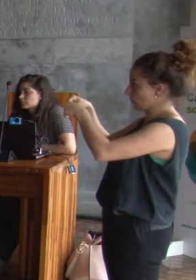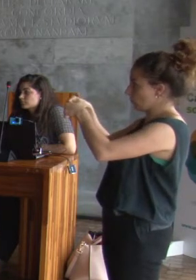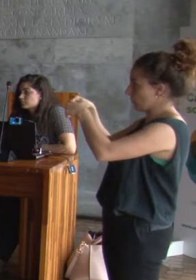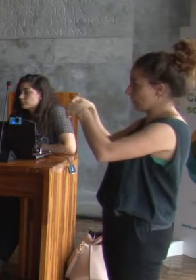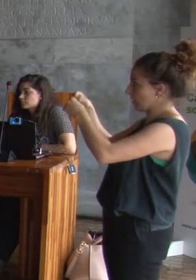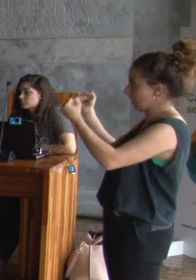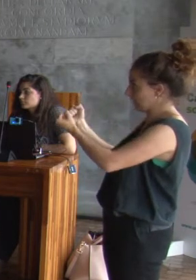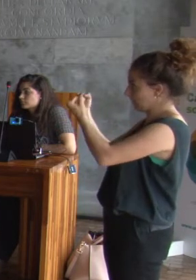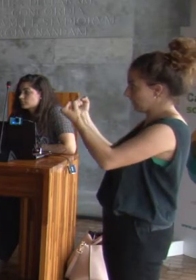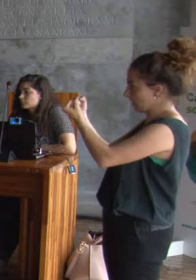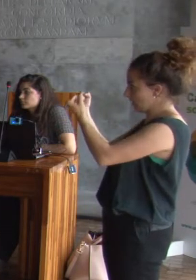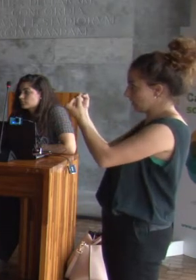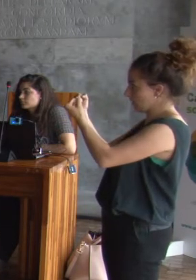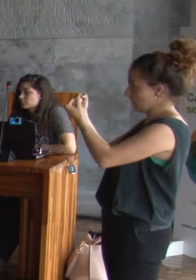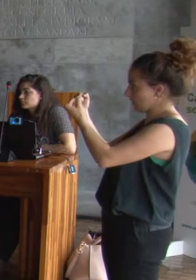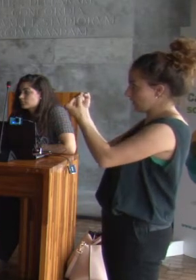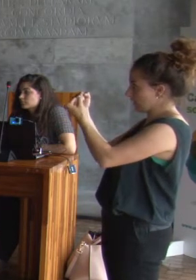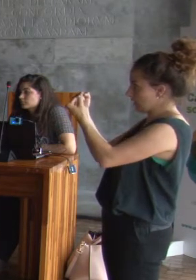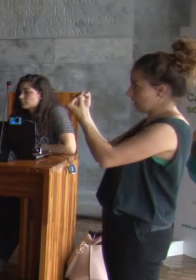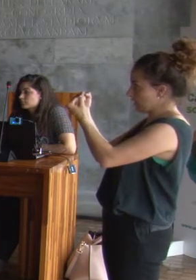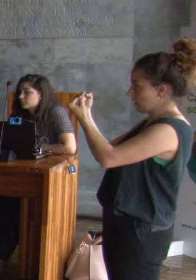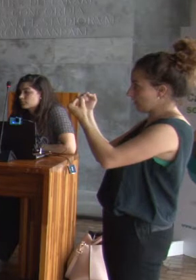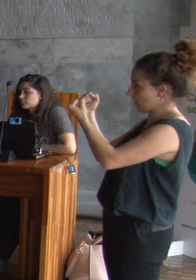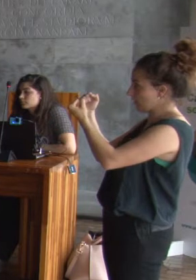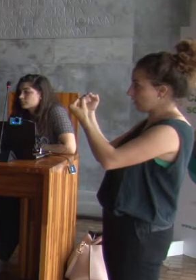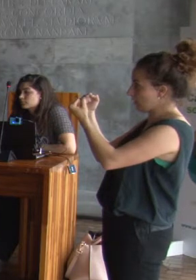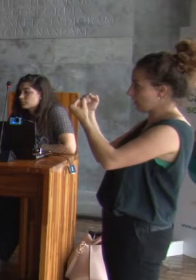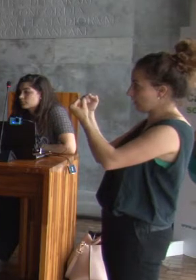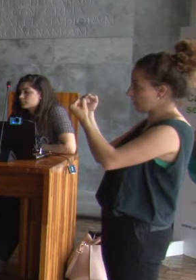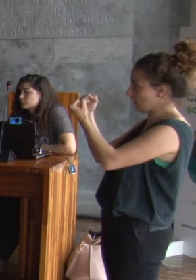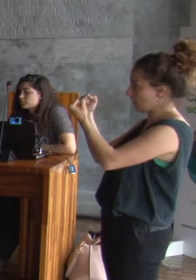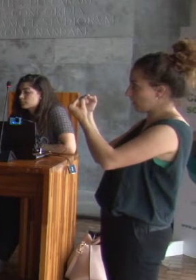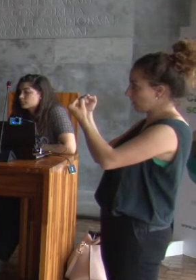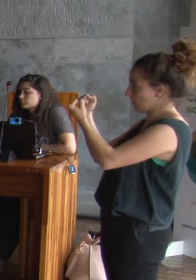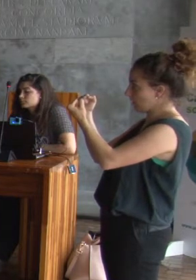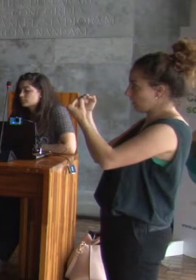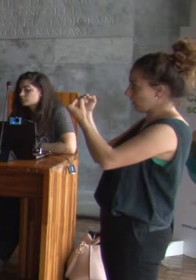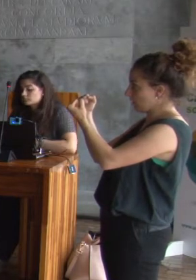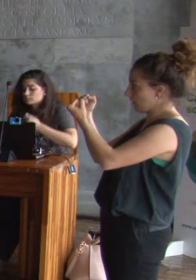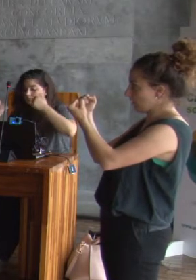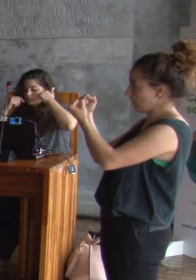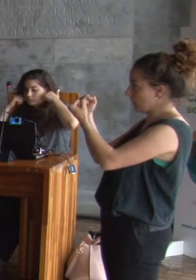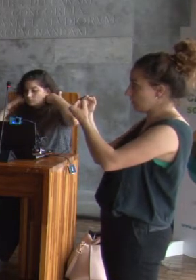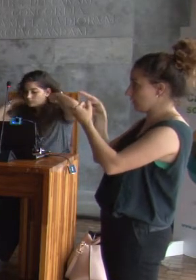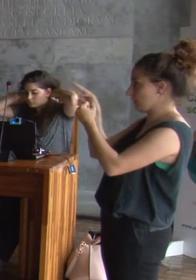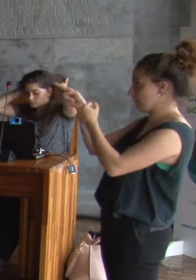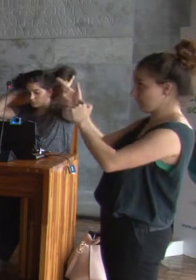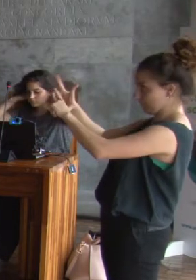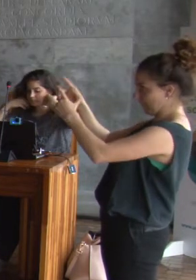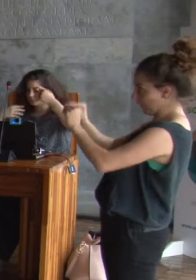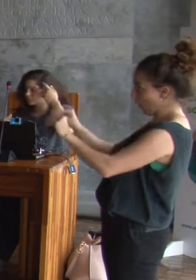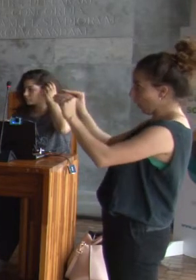and activities. And imagine also that, so in this slide that's not showing